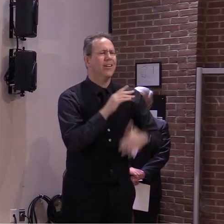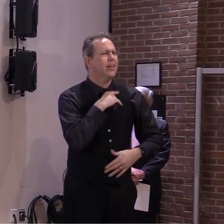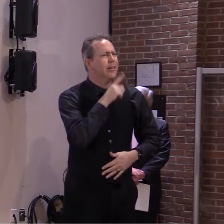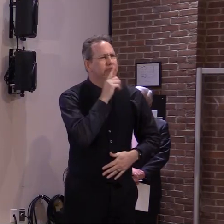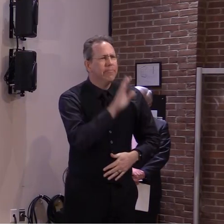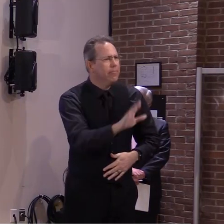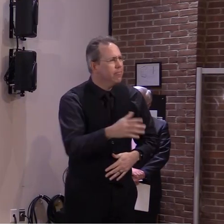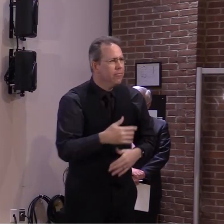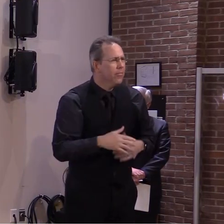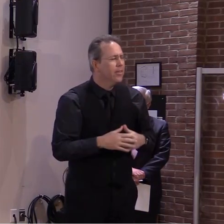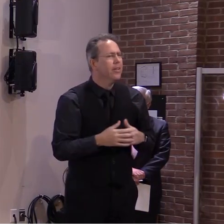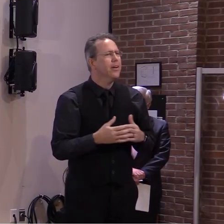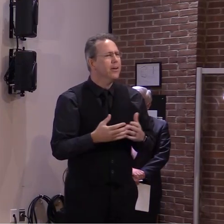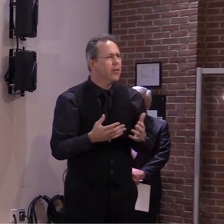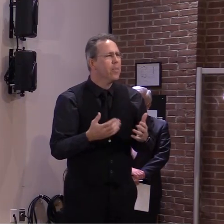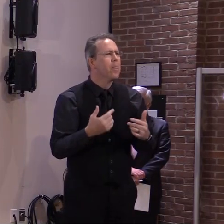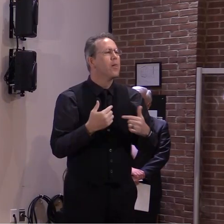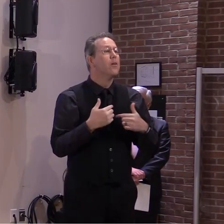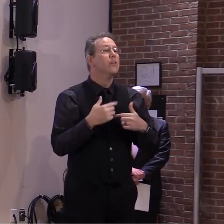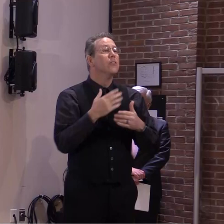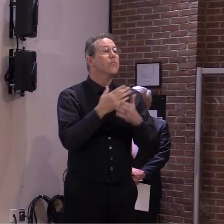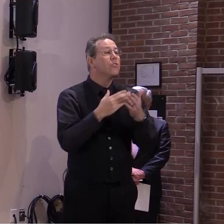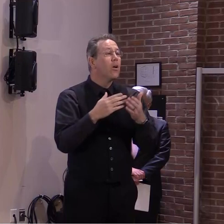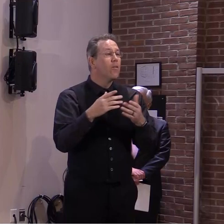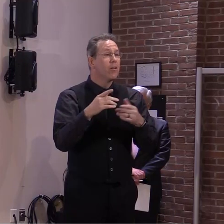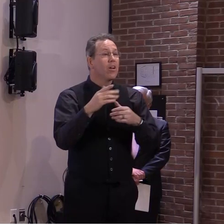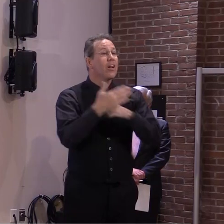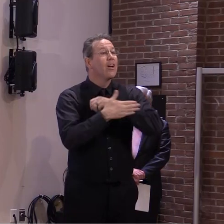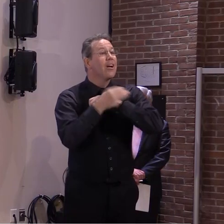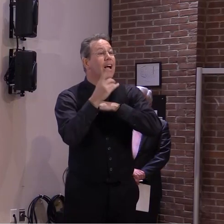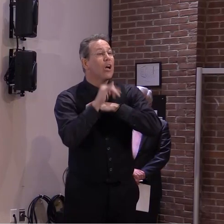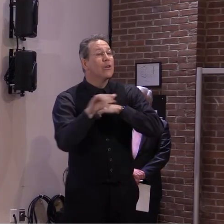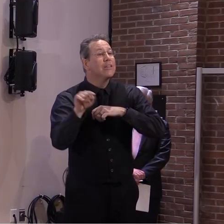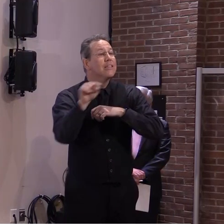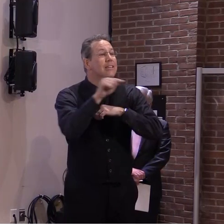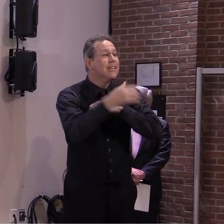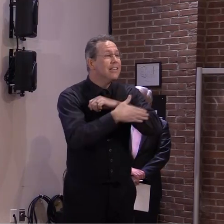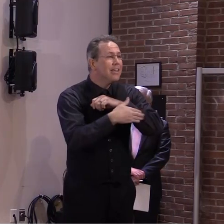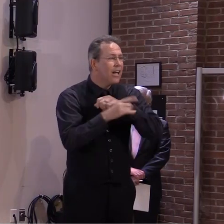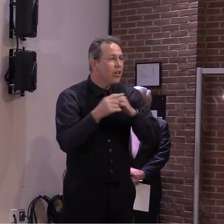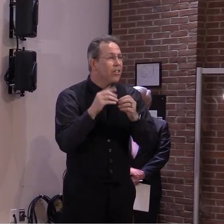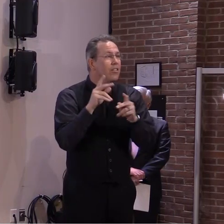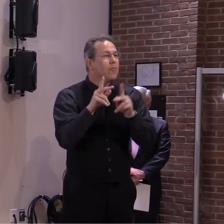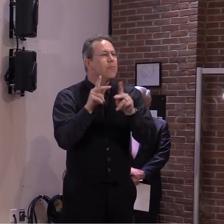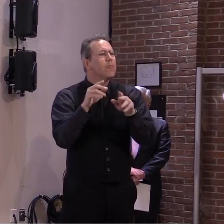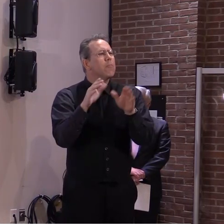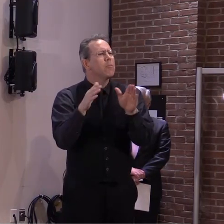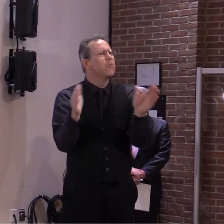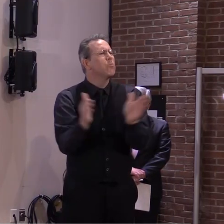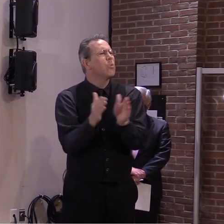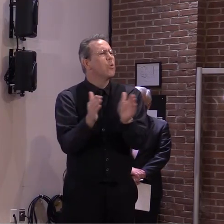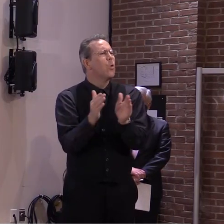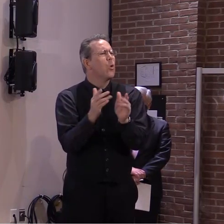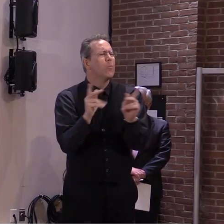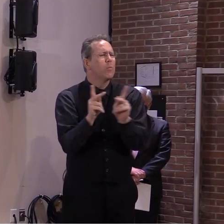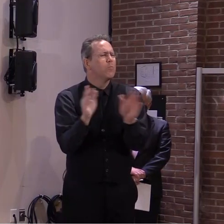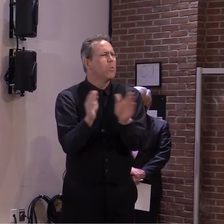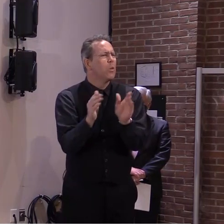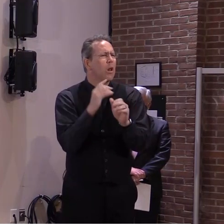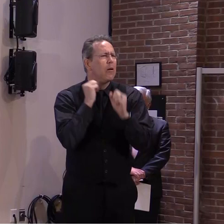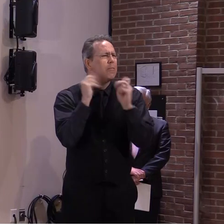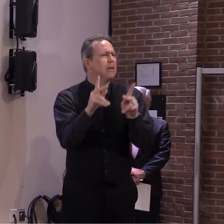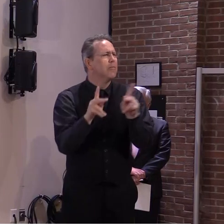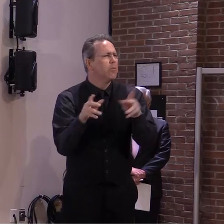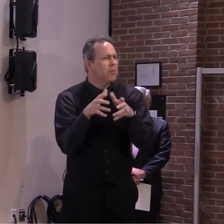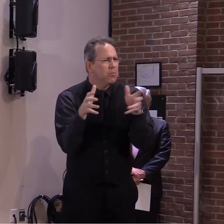within a specific age band or sex are very small. And if you use a higher percentage than